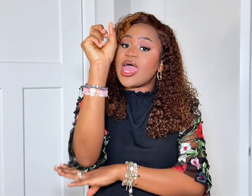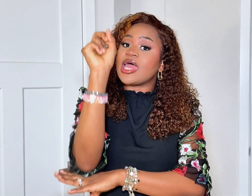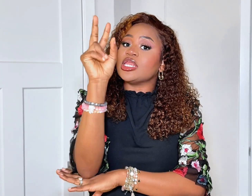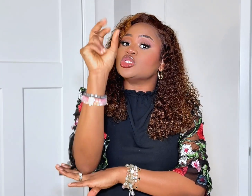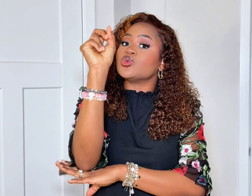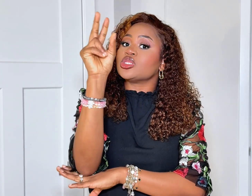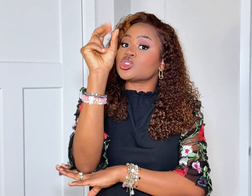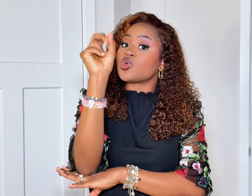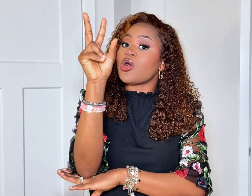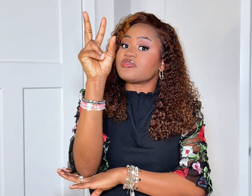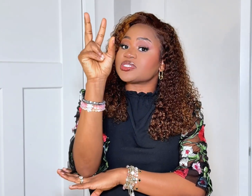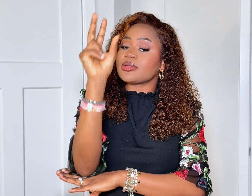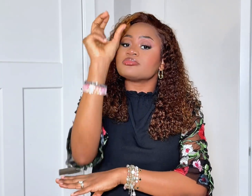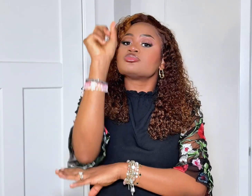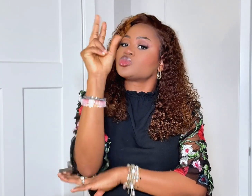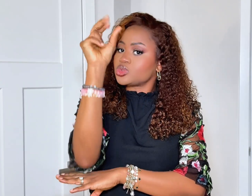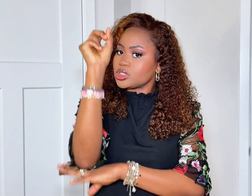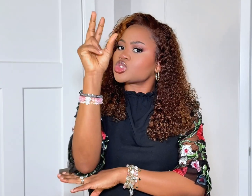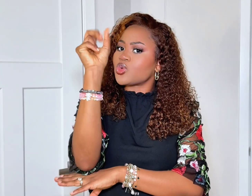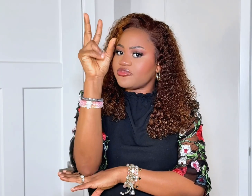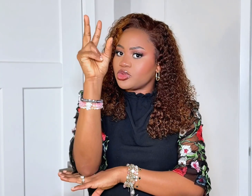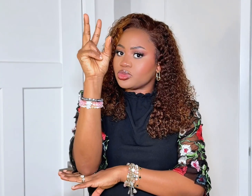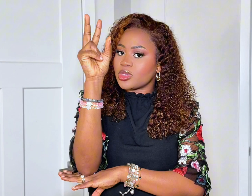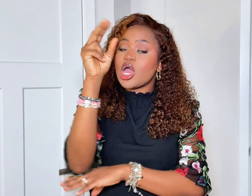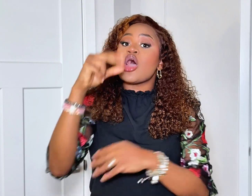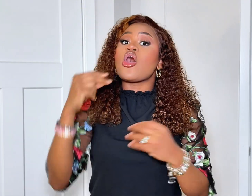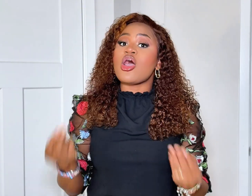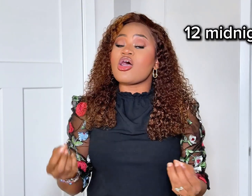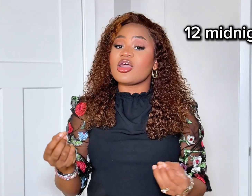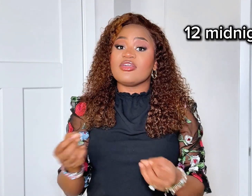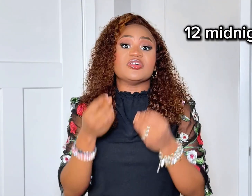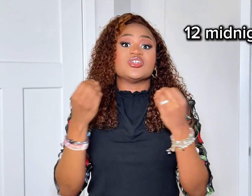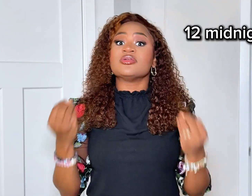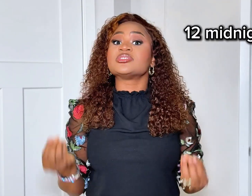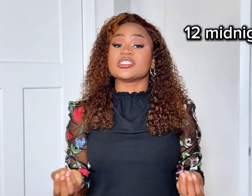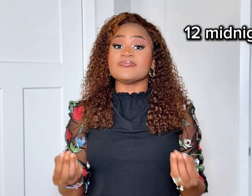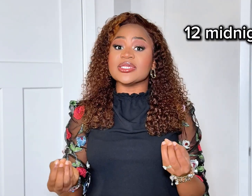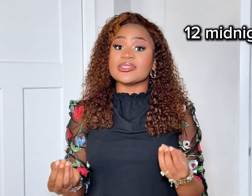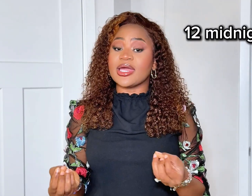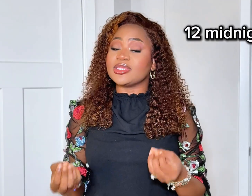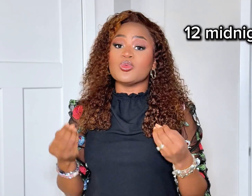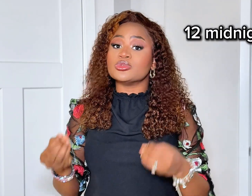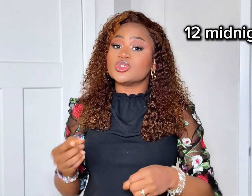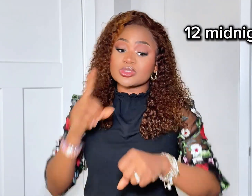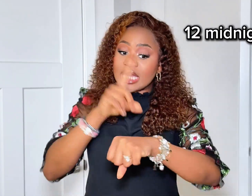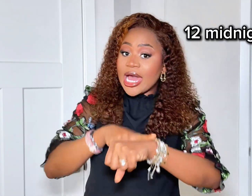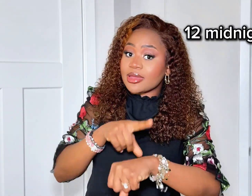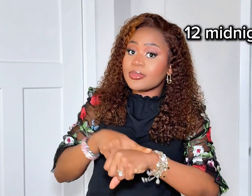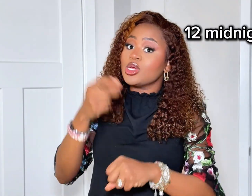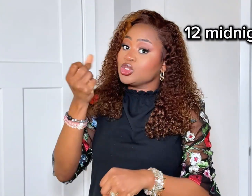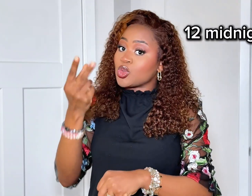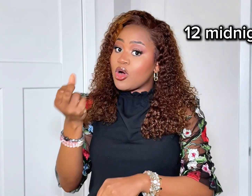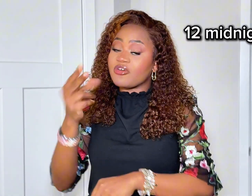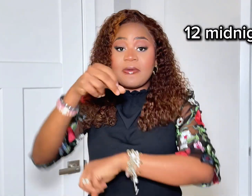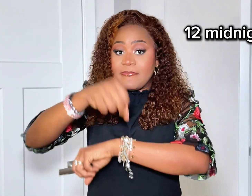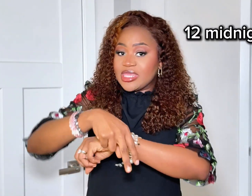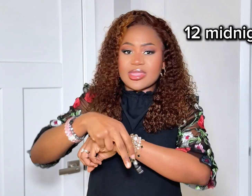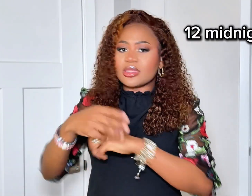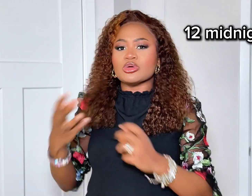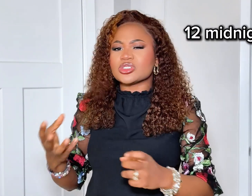and they're doing the 12 sign. It's 12 noon. Or if they're trying to say it's midnight, they won't do time 12 midnight. They'll just